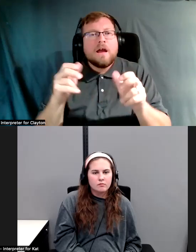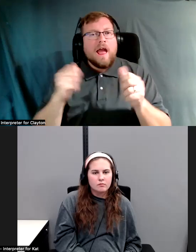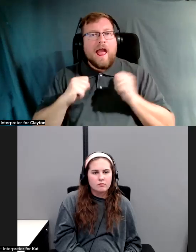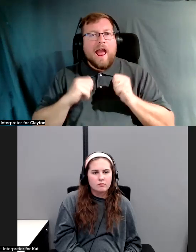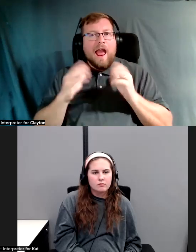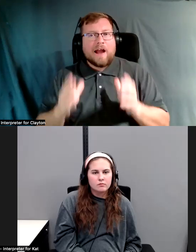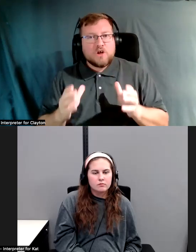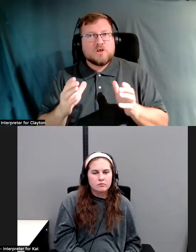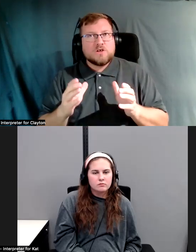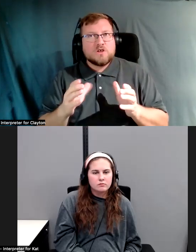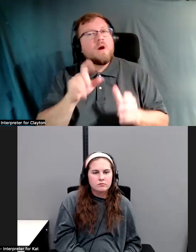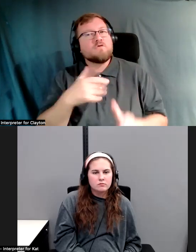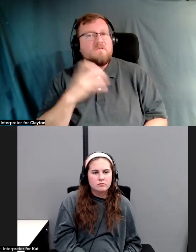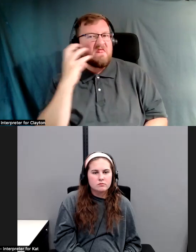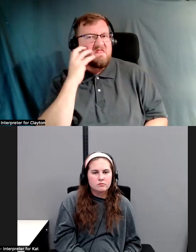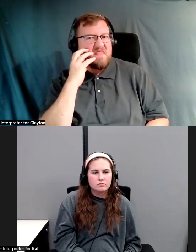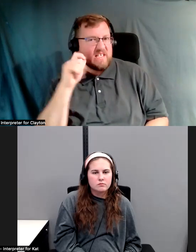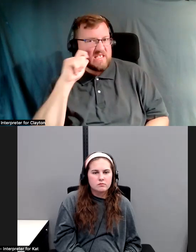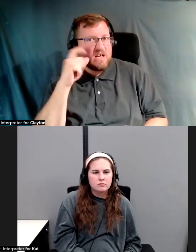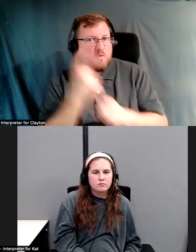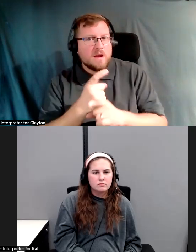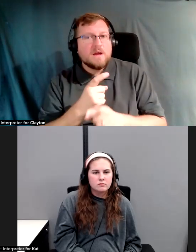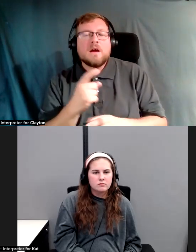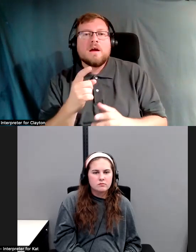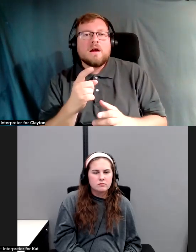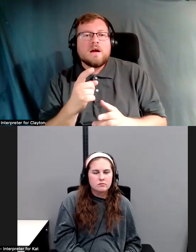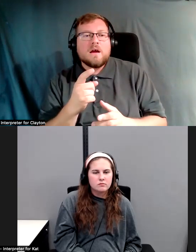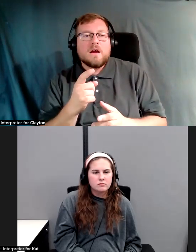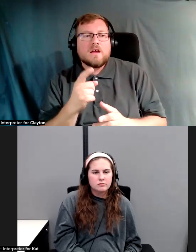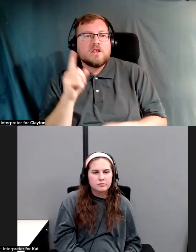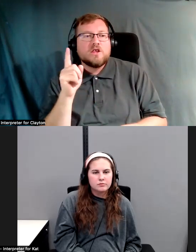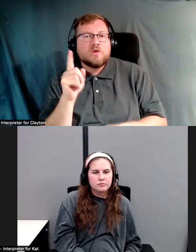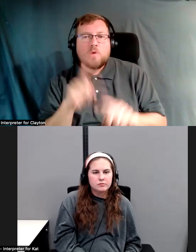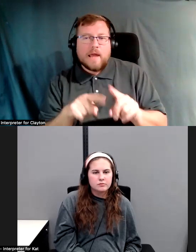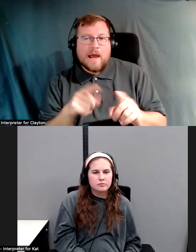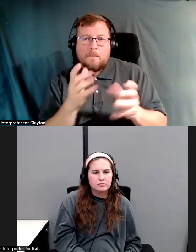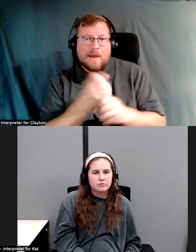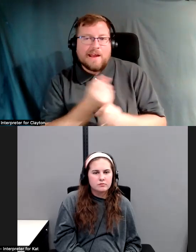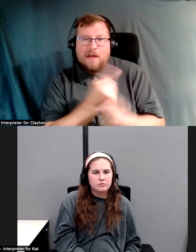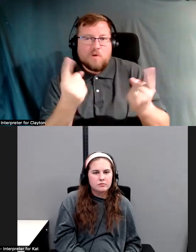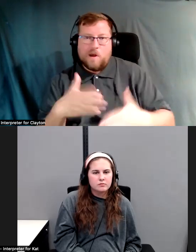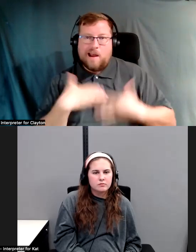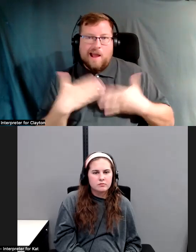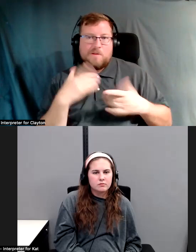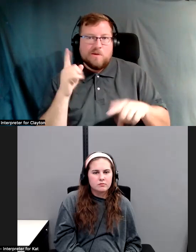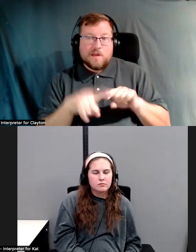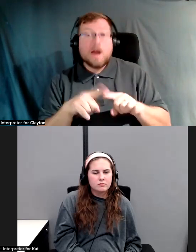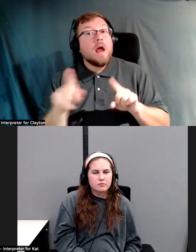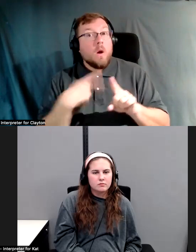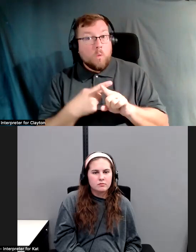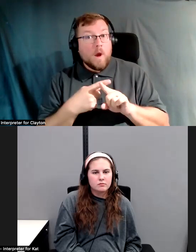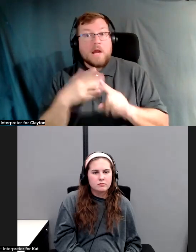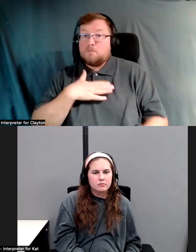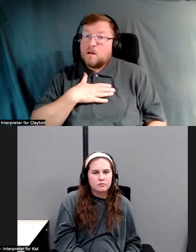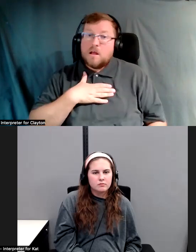skin. You're never going to be able to, I mean, people have to in general, you're never going to be able to please everybody. And when you put yourself out there for this work,